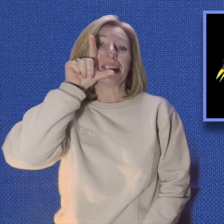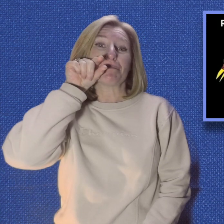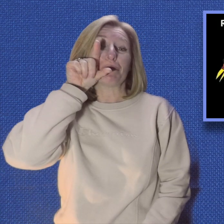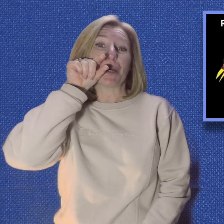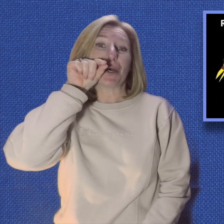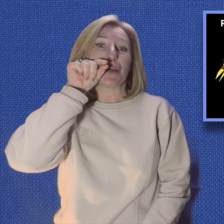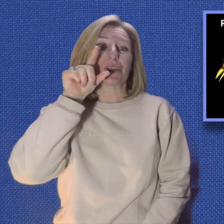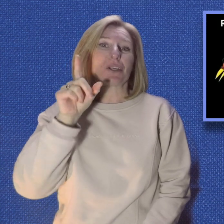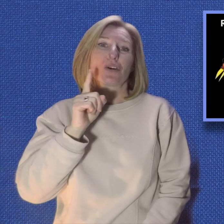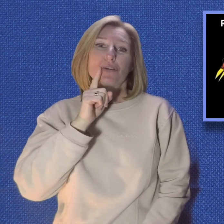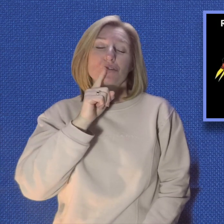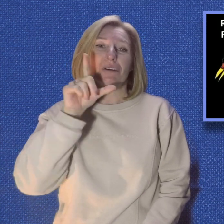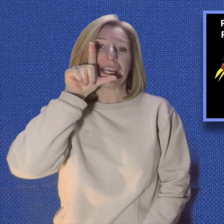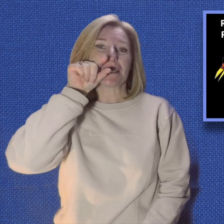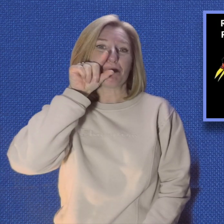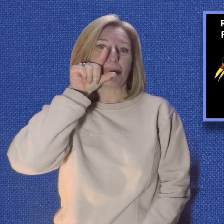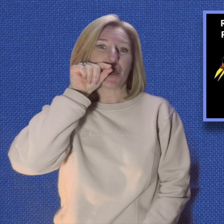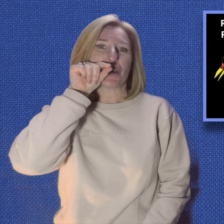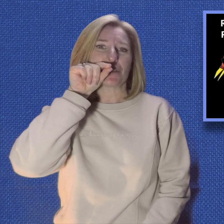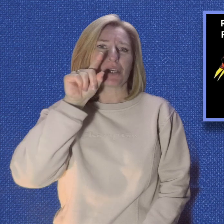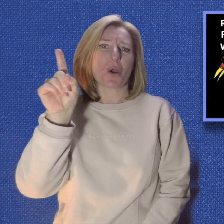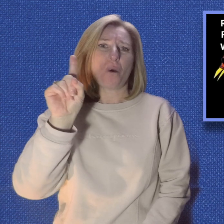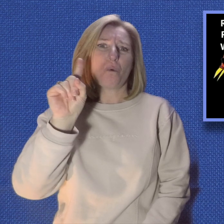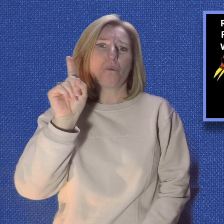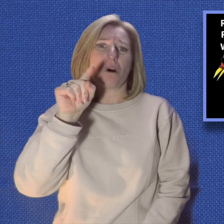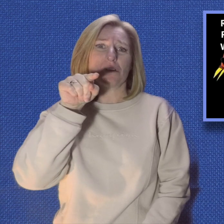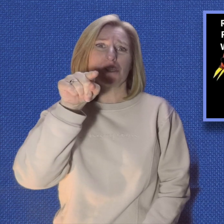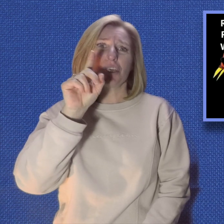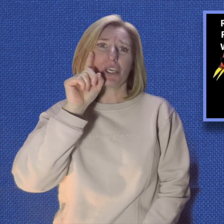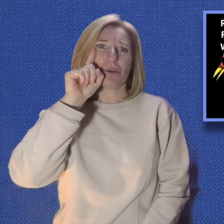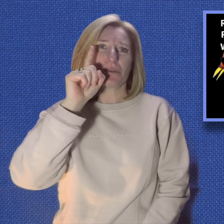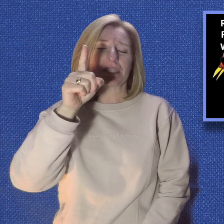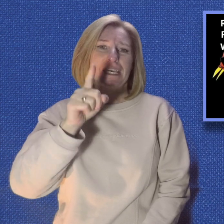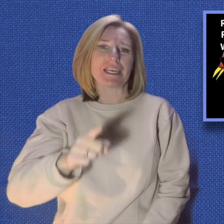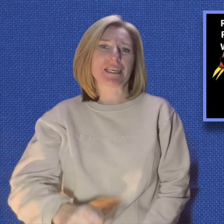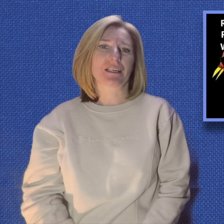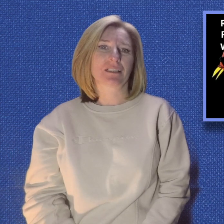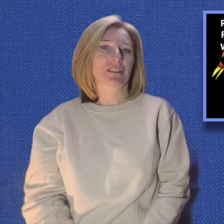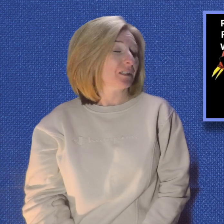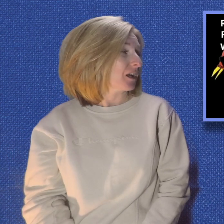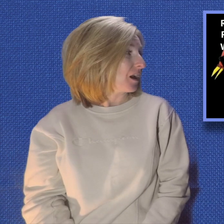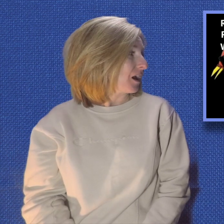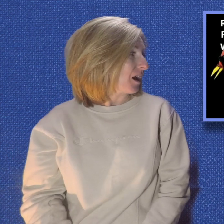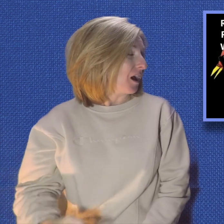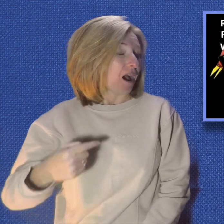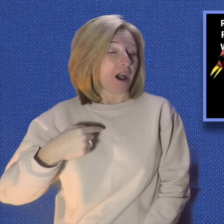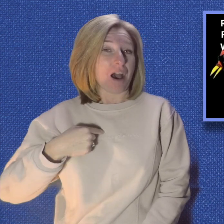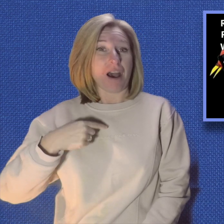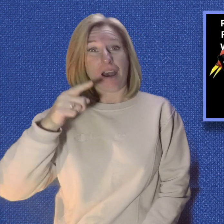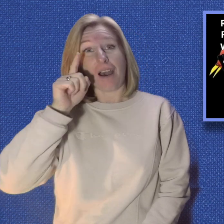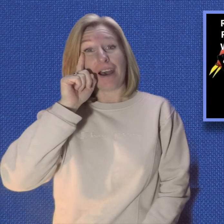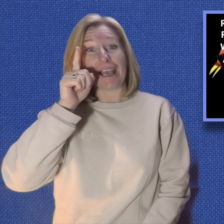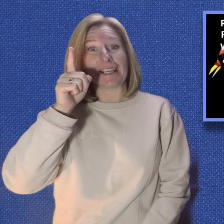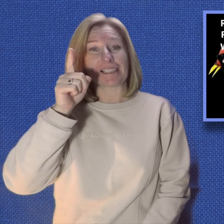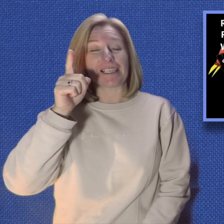bird, red bird, what do you see? I see